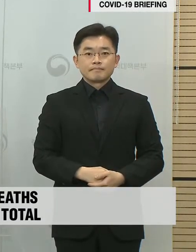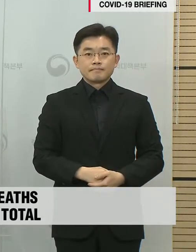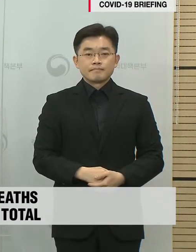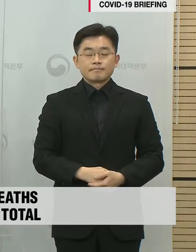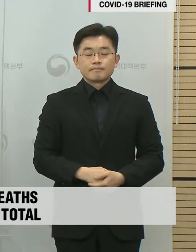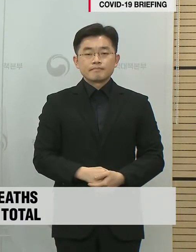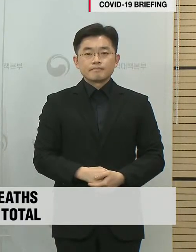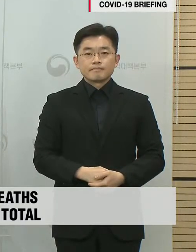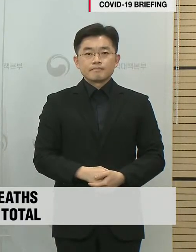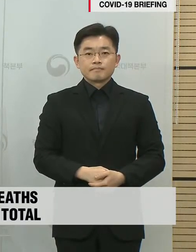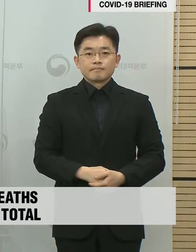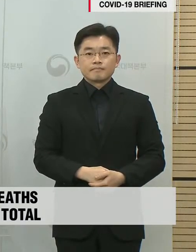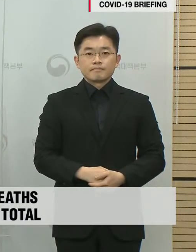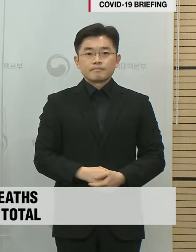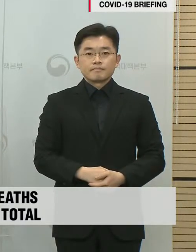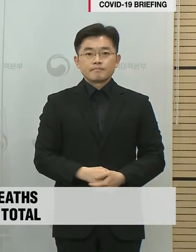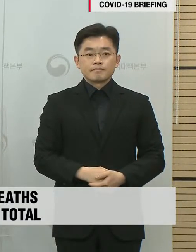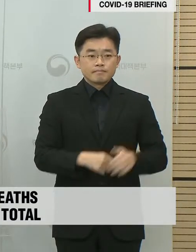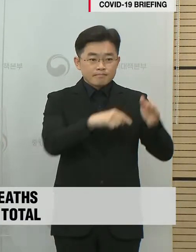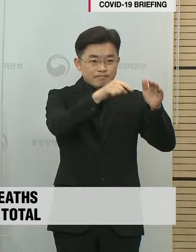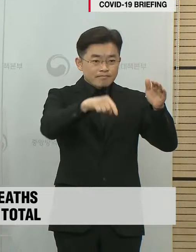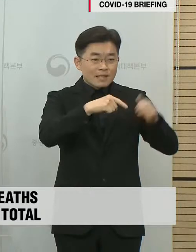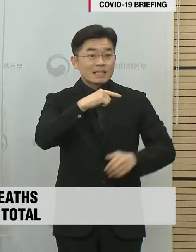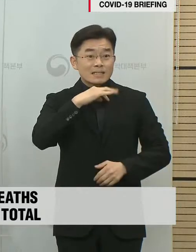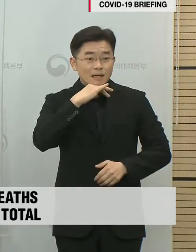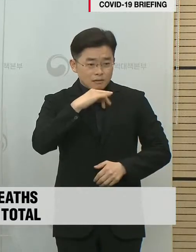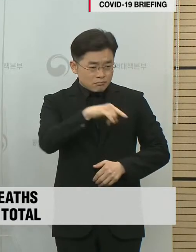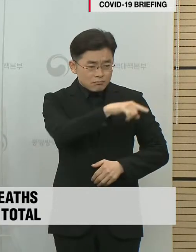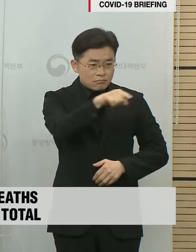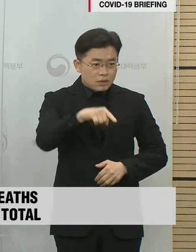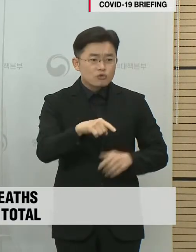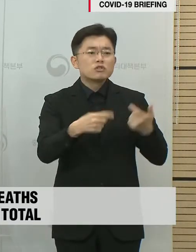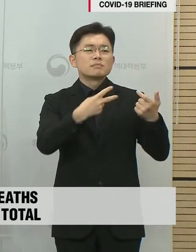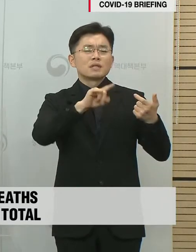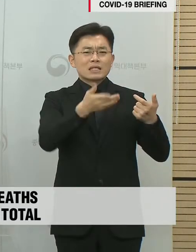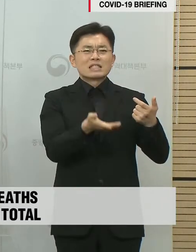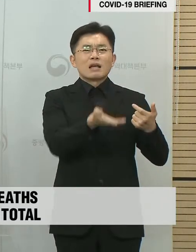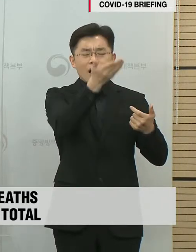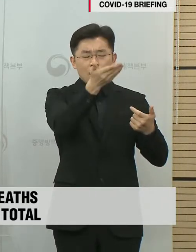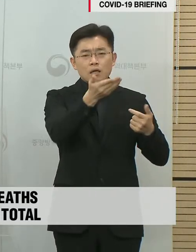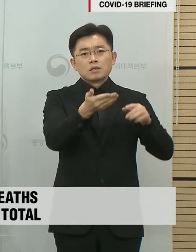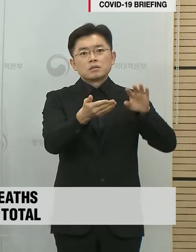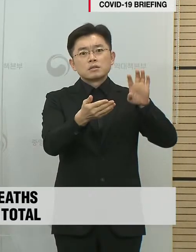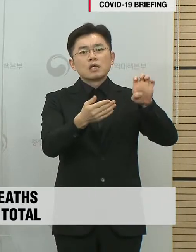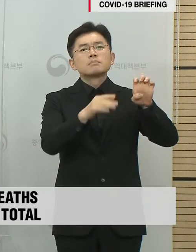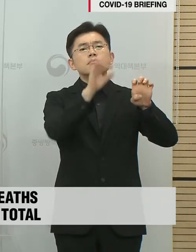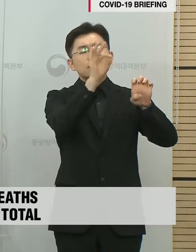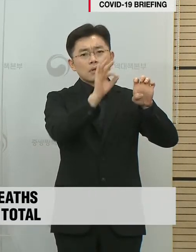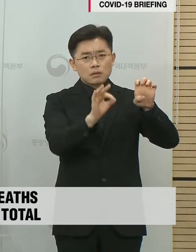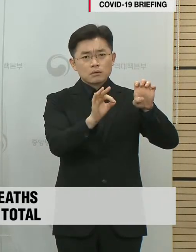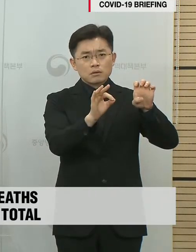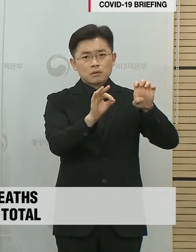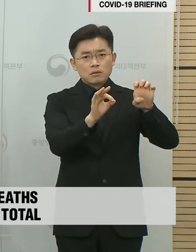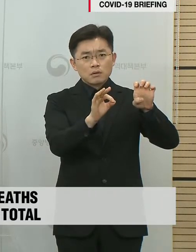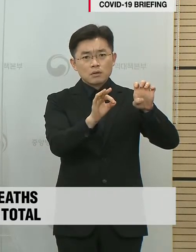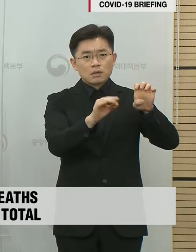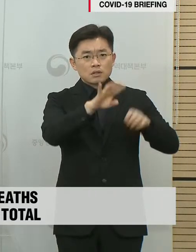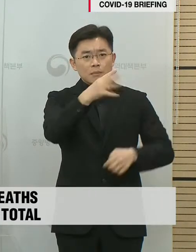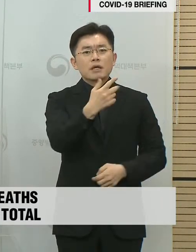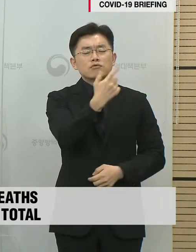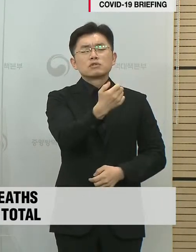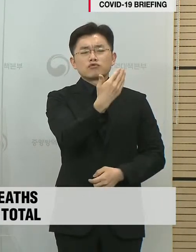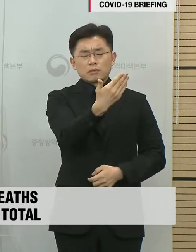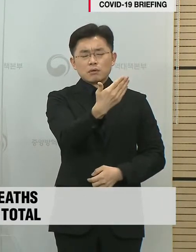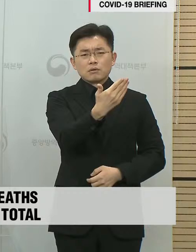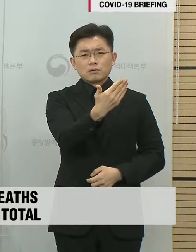1,167 people being confirmed to date. Among them, looking at the age distribution, those above the